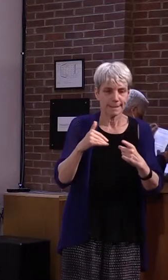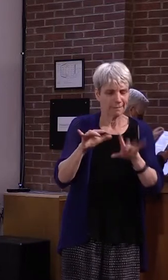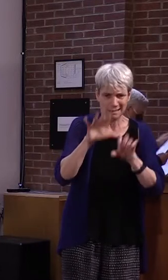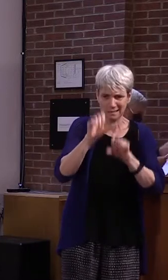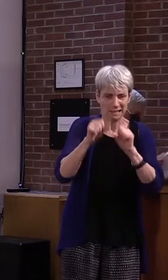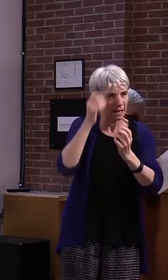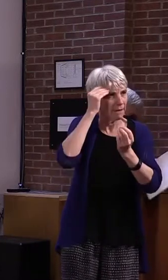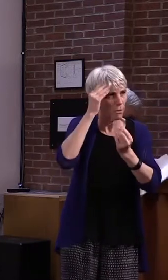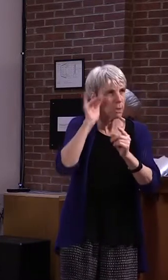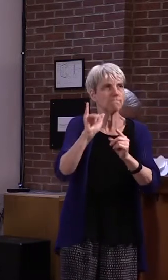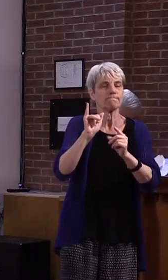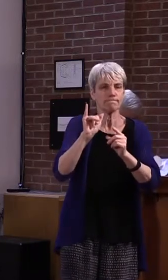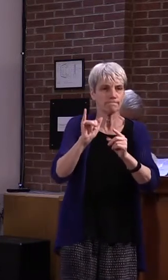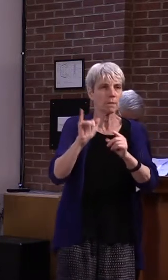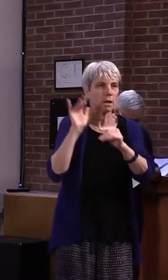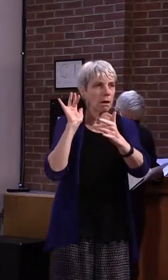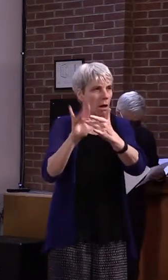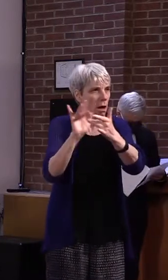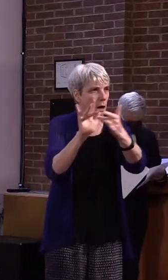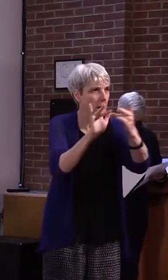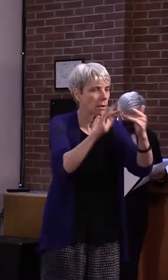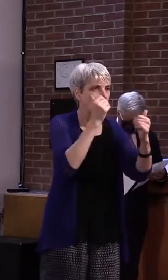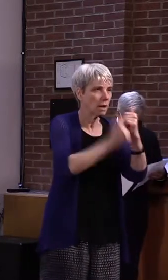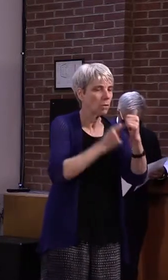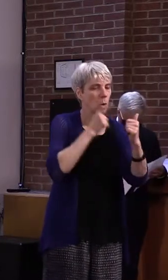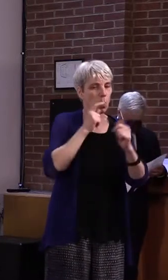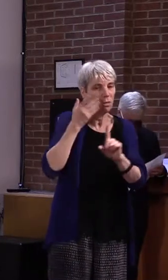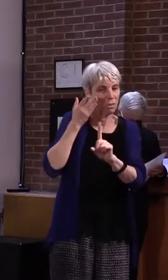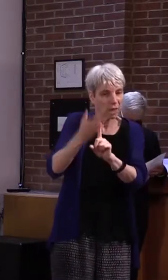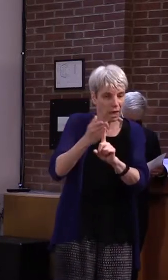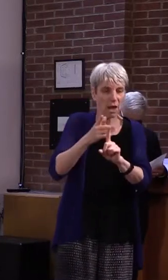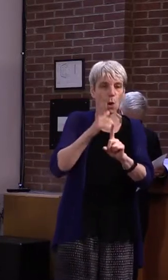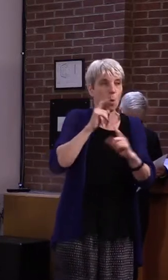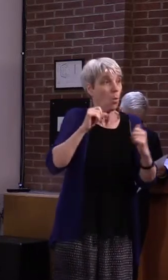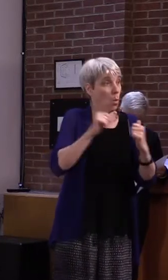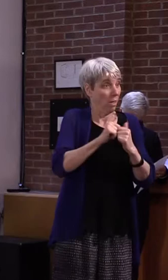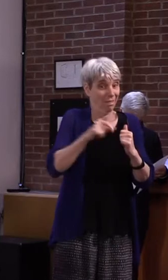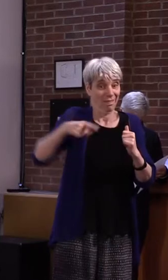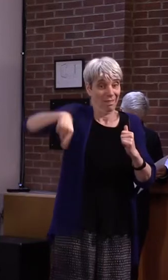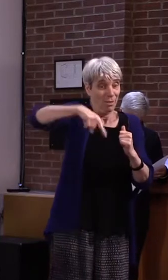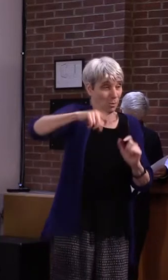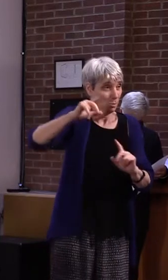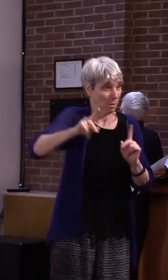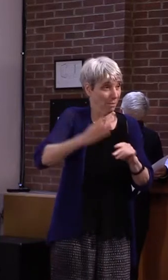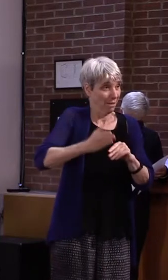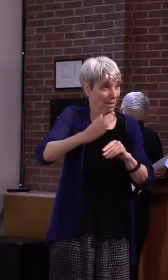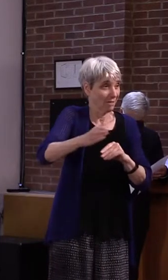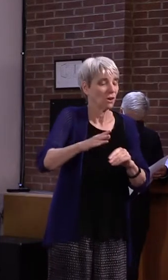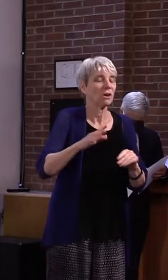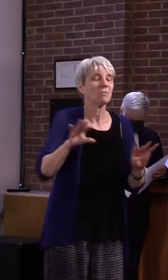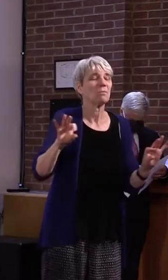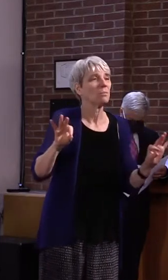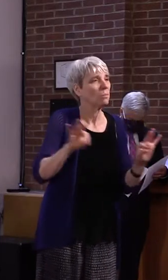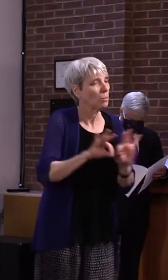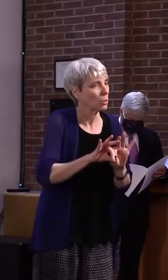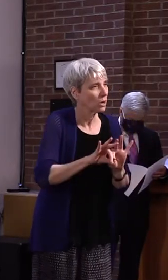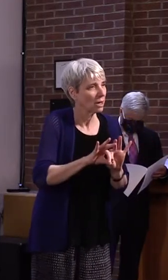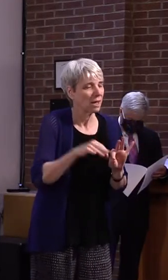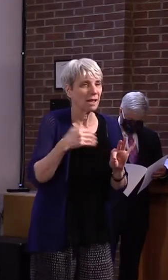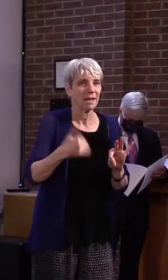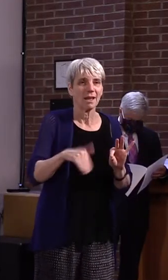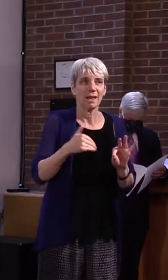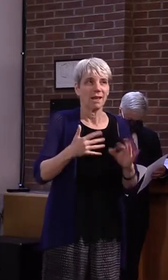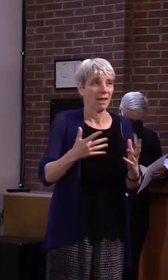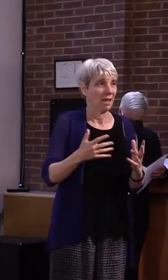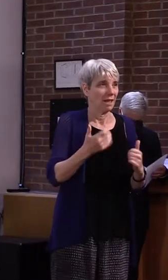proper contact tracing, it's incumbent upon each and every one of us to provide that information, because